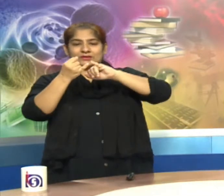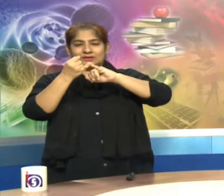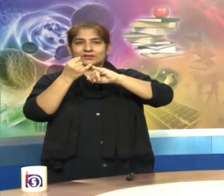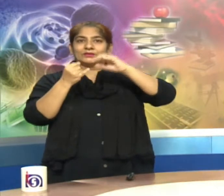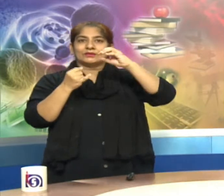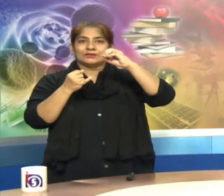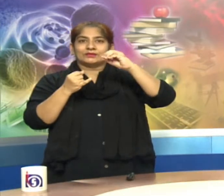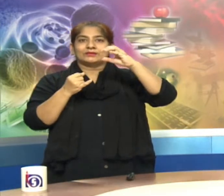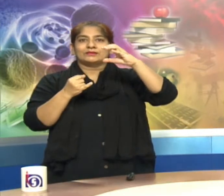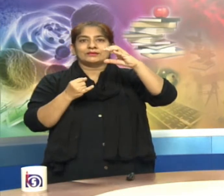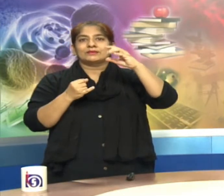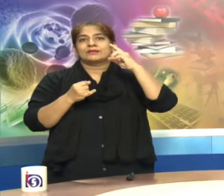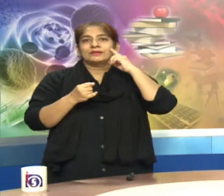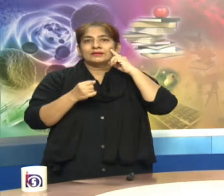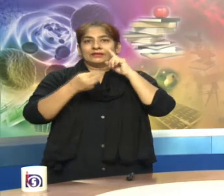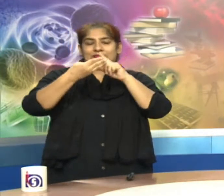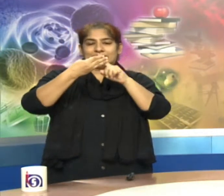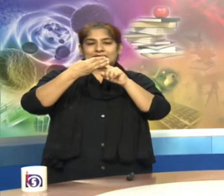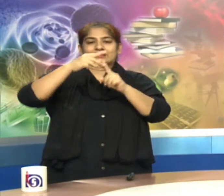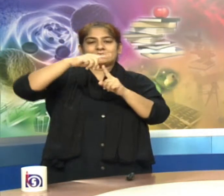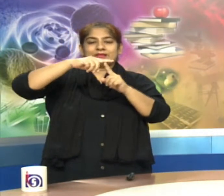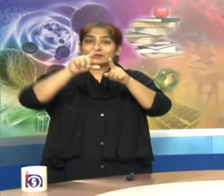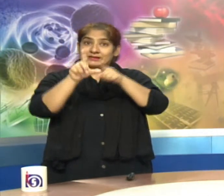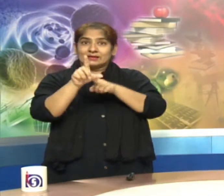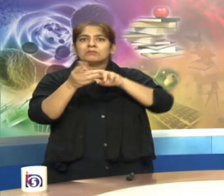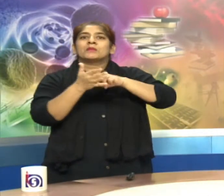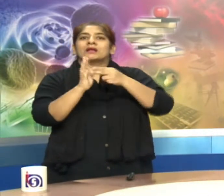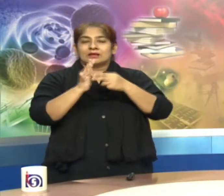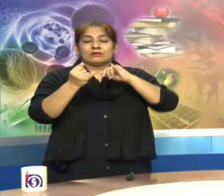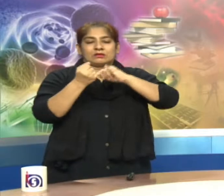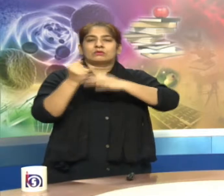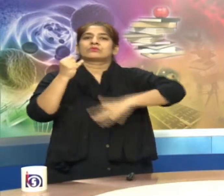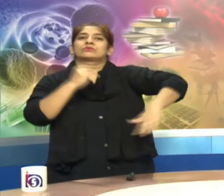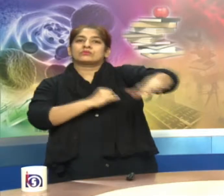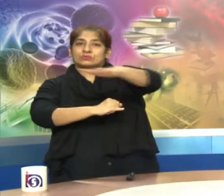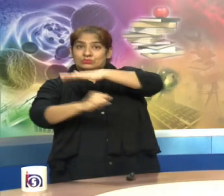benefits to the society.